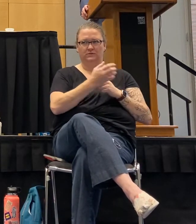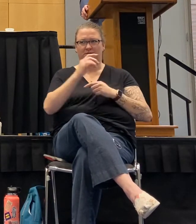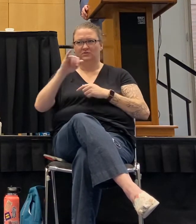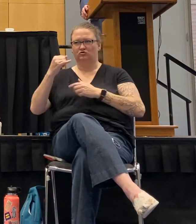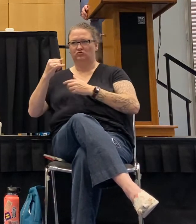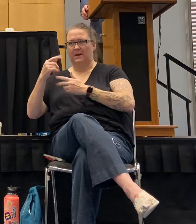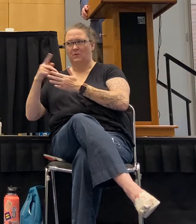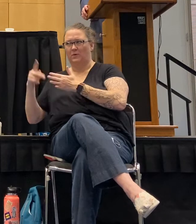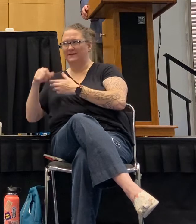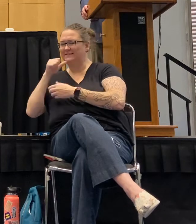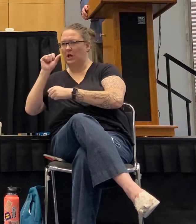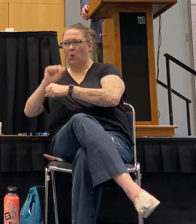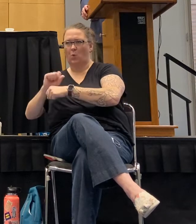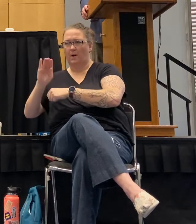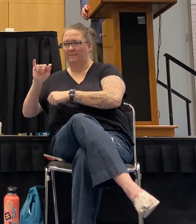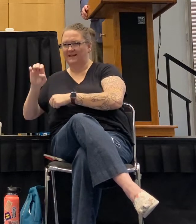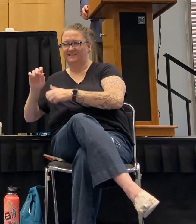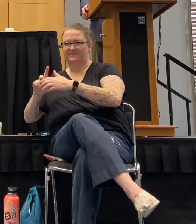a work-based visa. That's